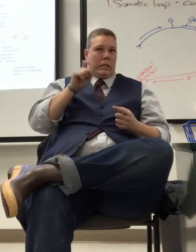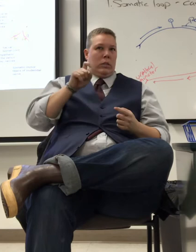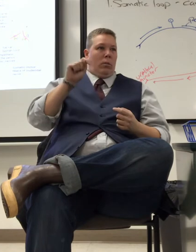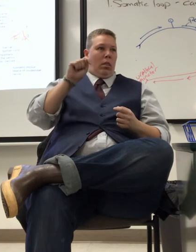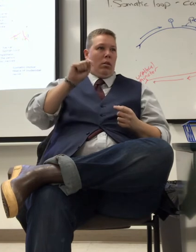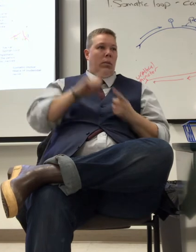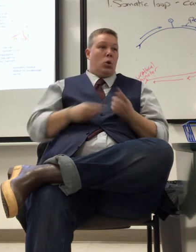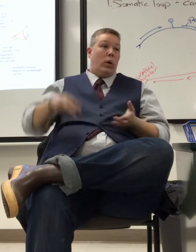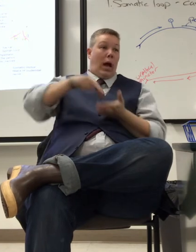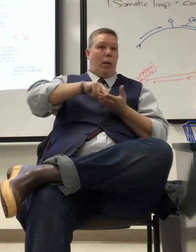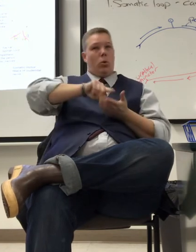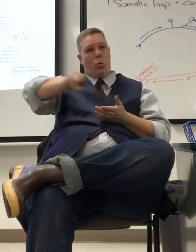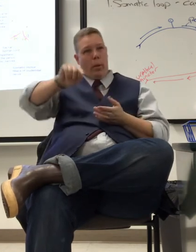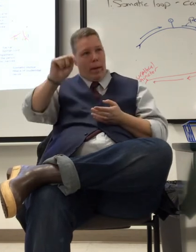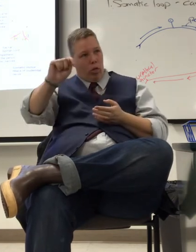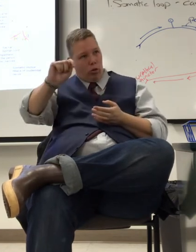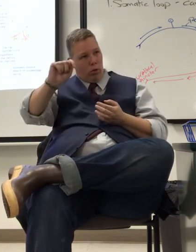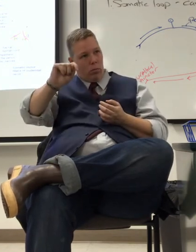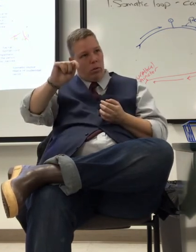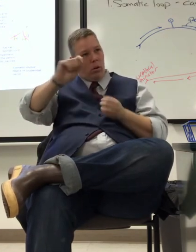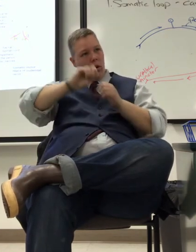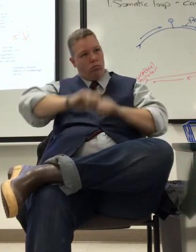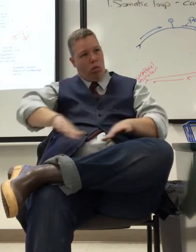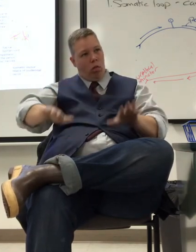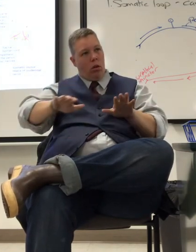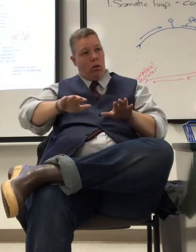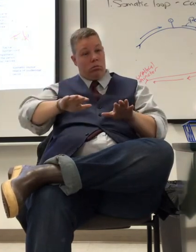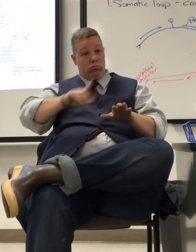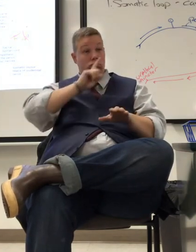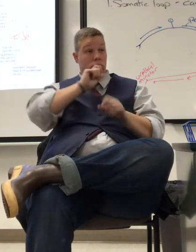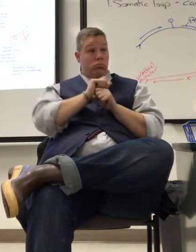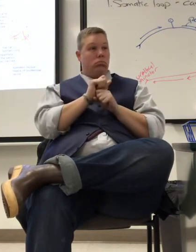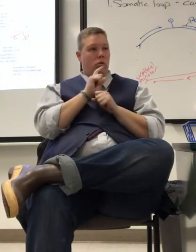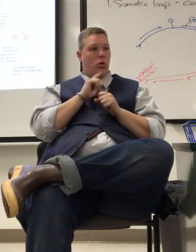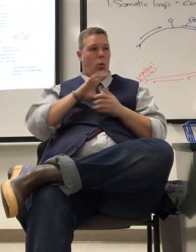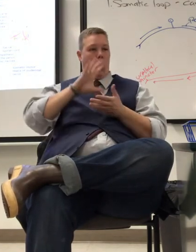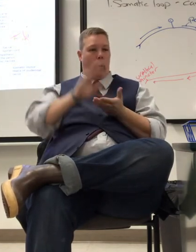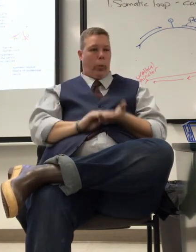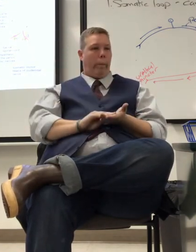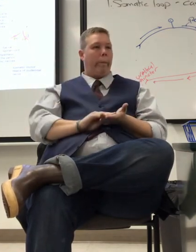up, you go to the bathroom, and then you actually go. You void your bladder.